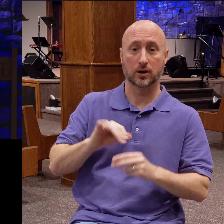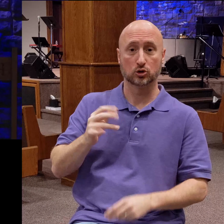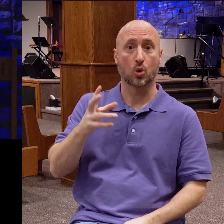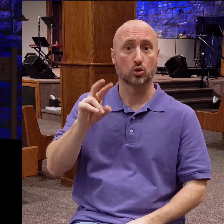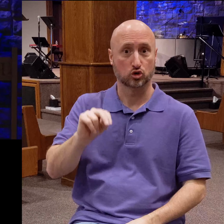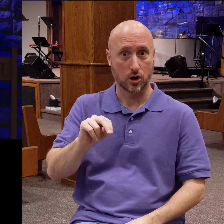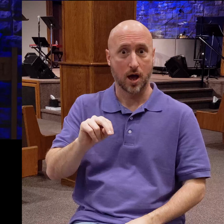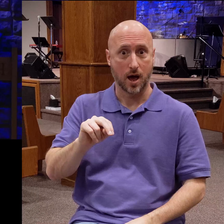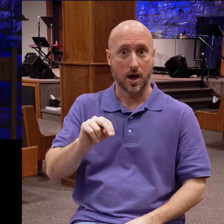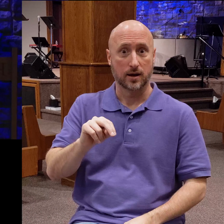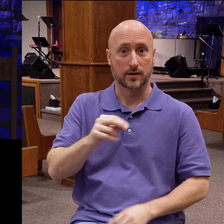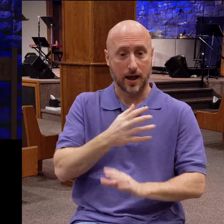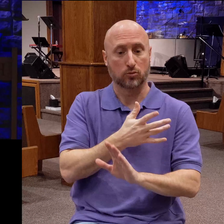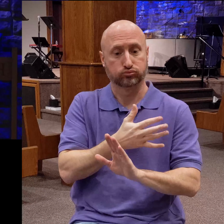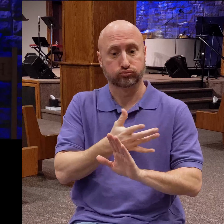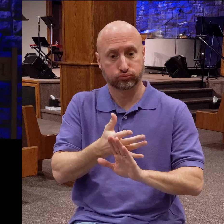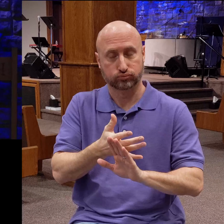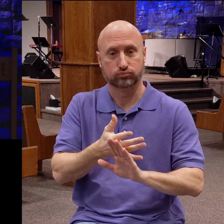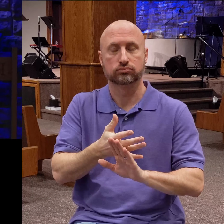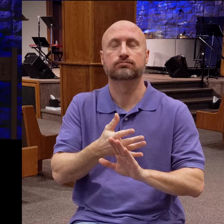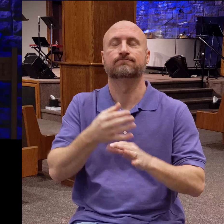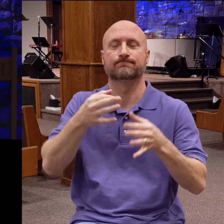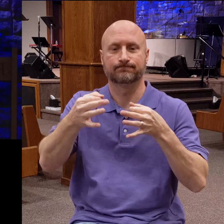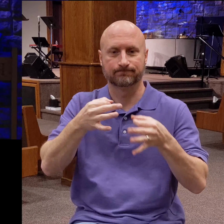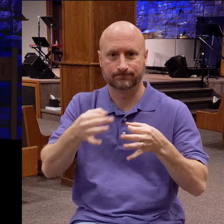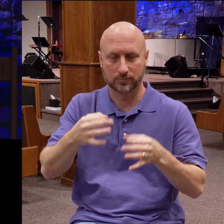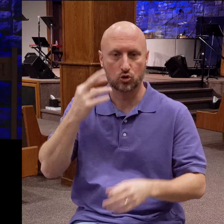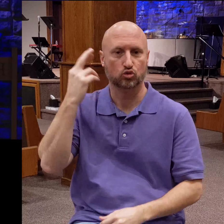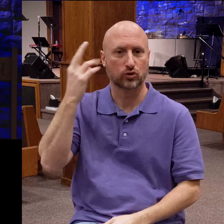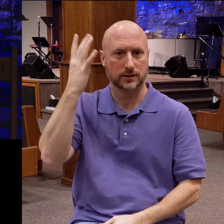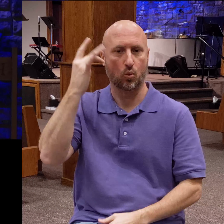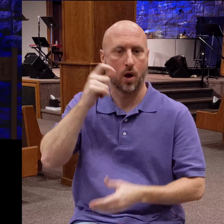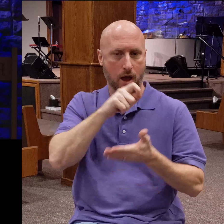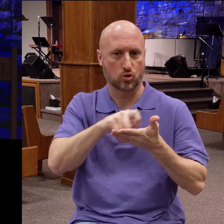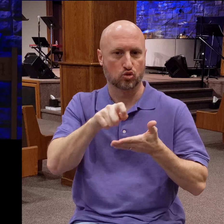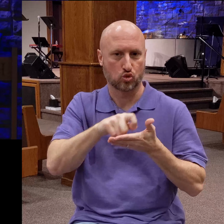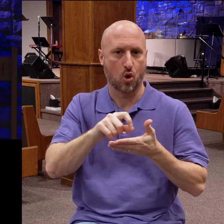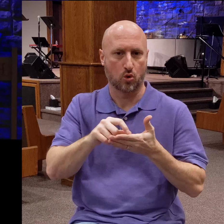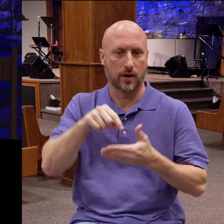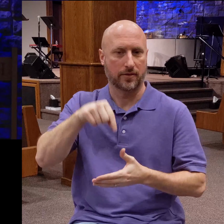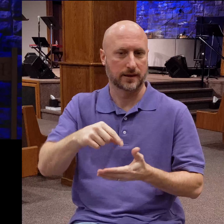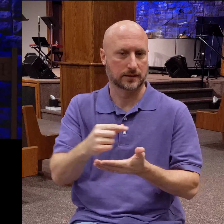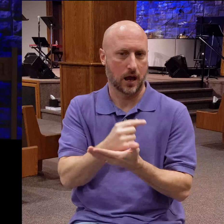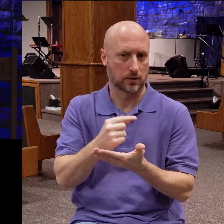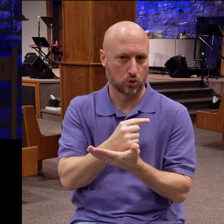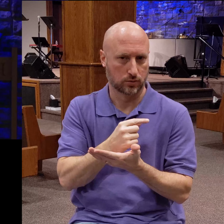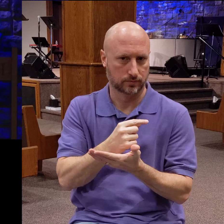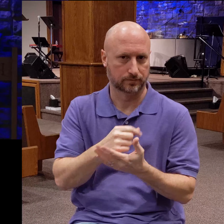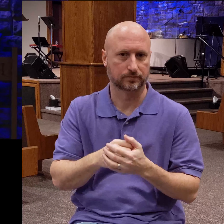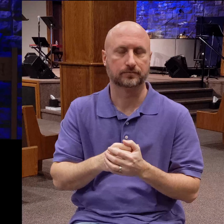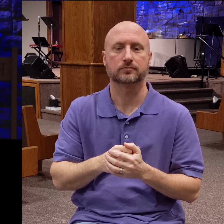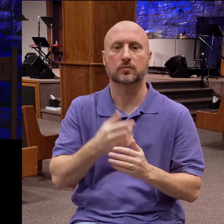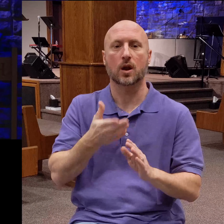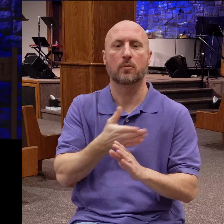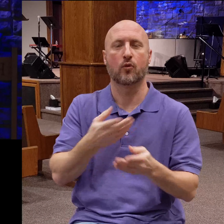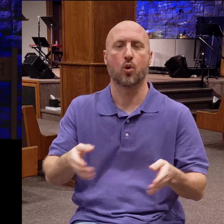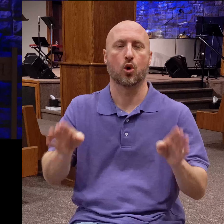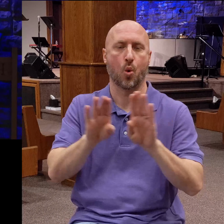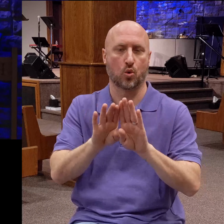to the purpose of his writing, what he said in the gospel before he gives us the